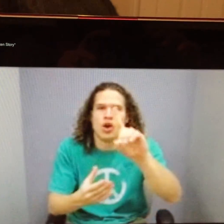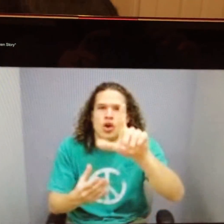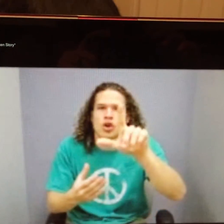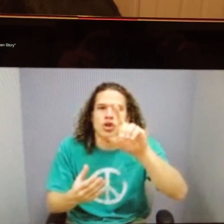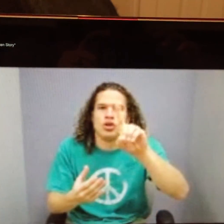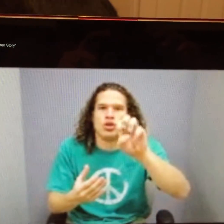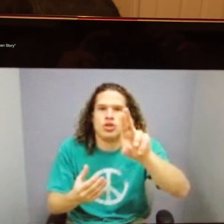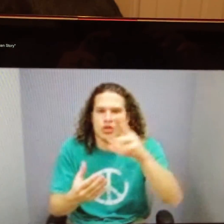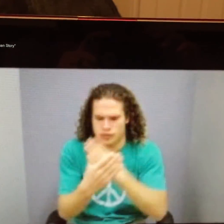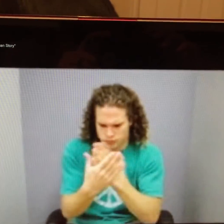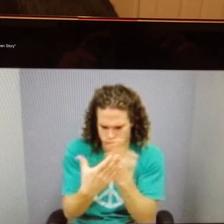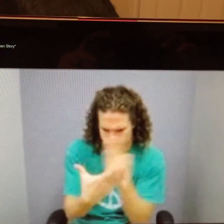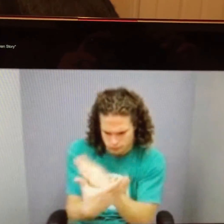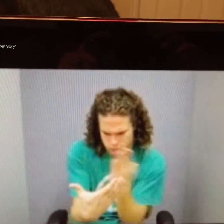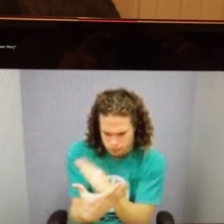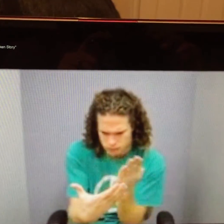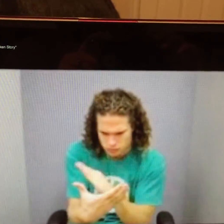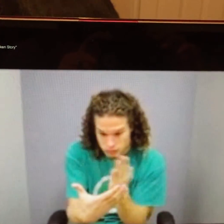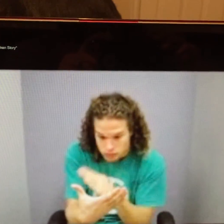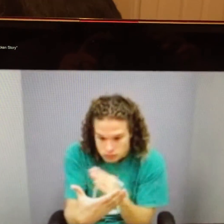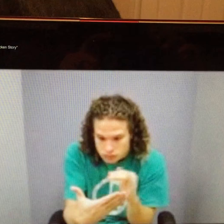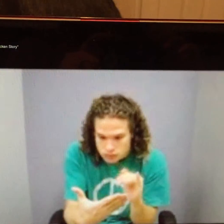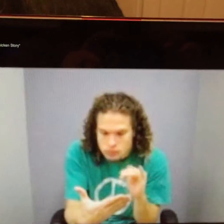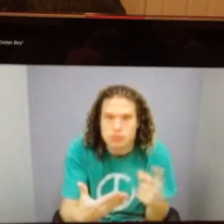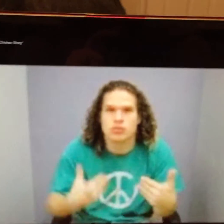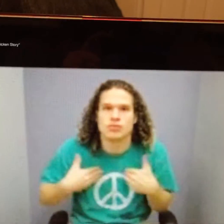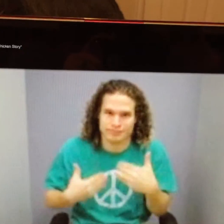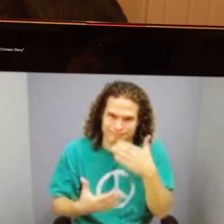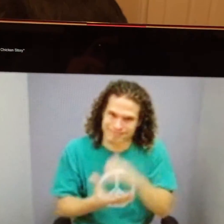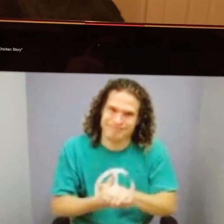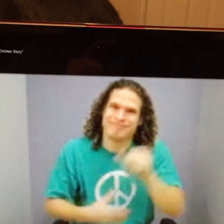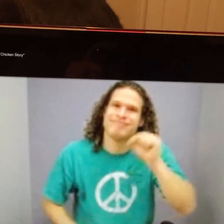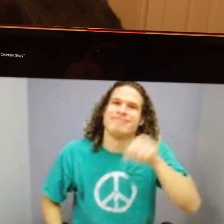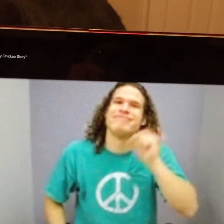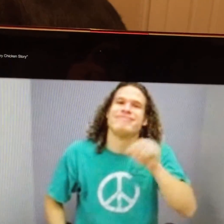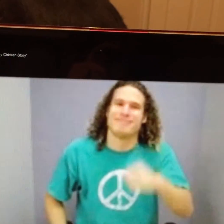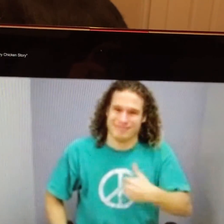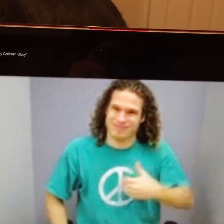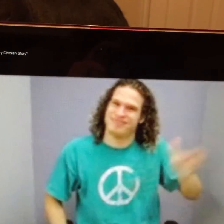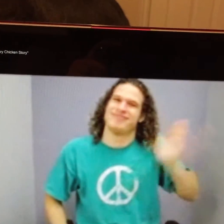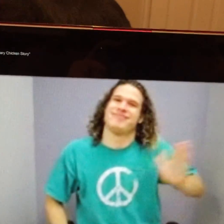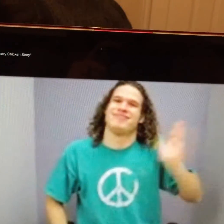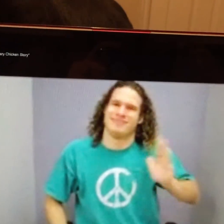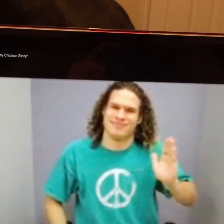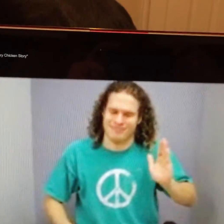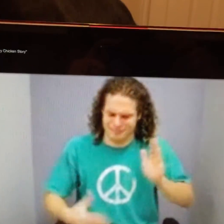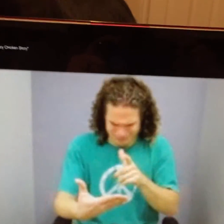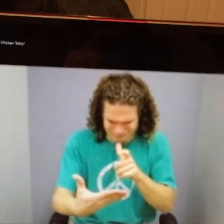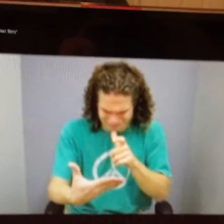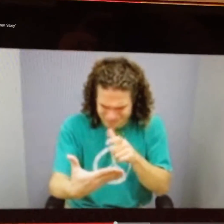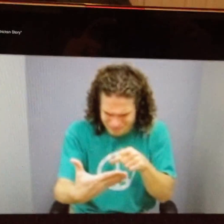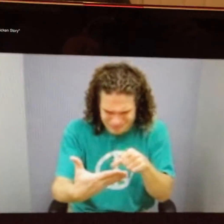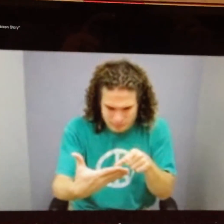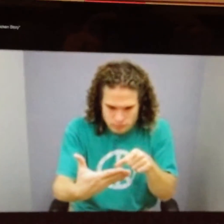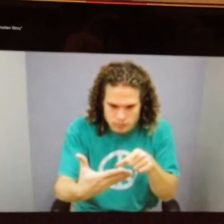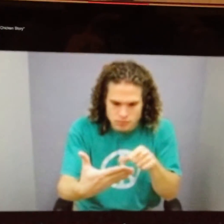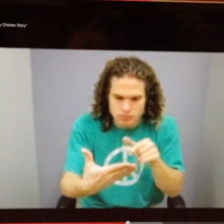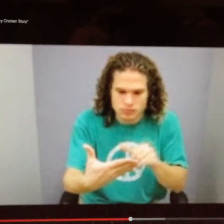and she found a sandwich, or rather a book. And it's